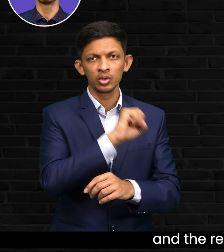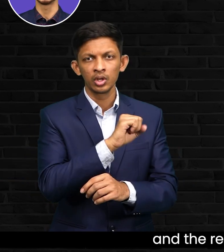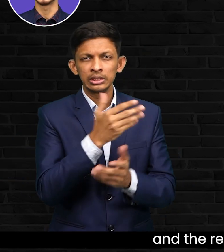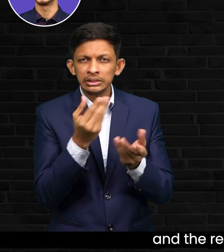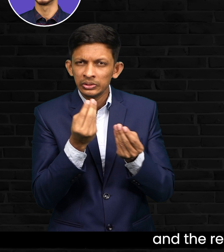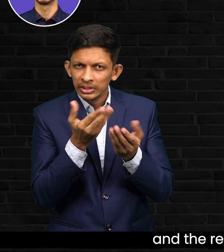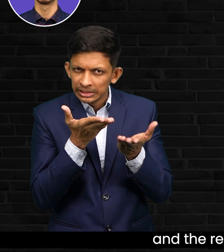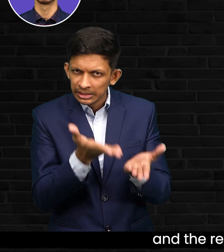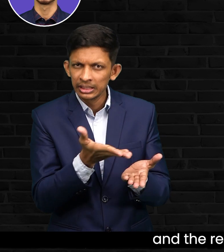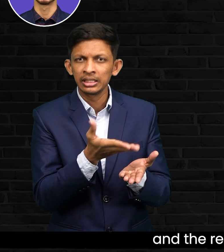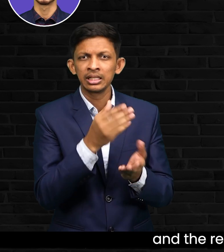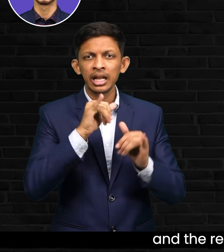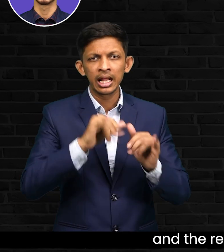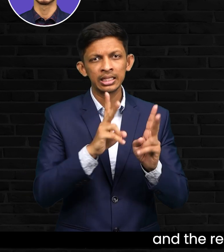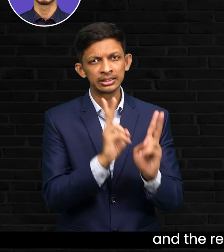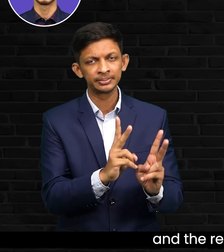get deposited.